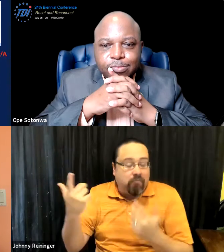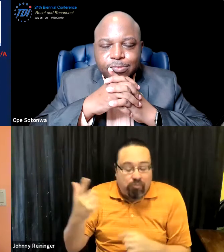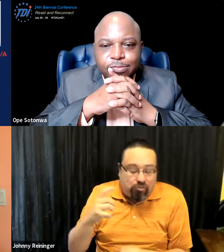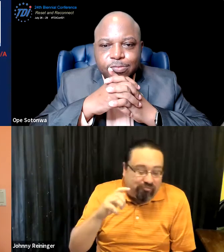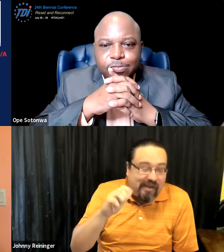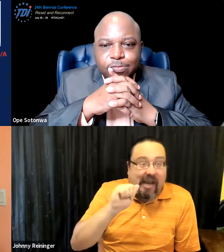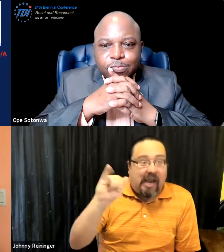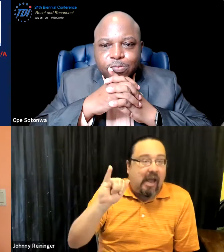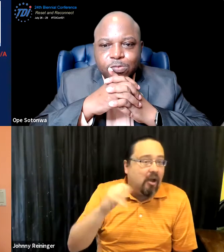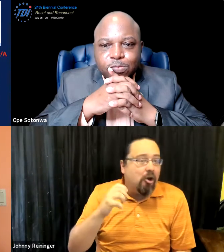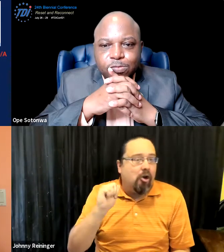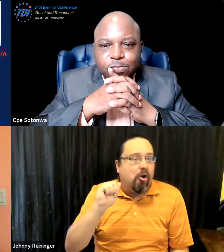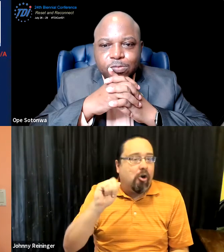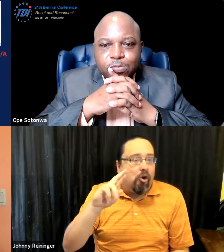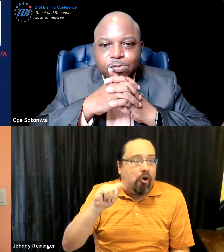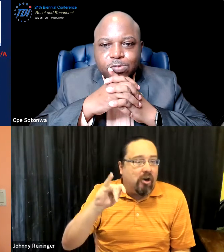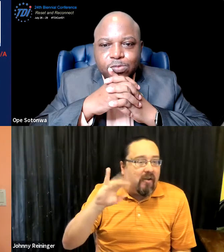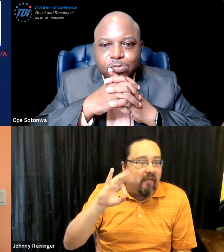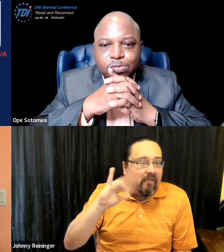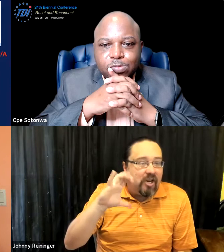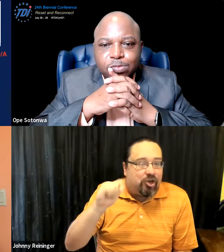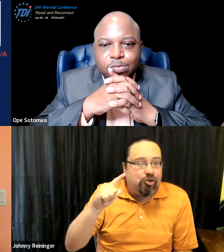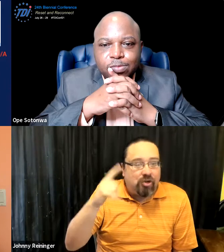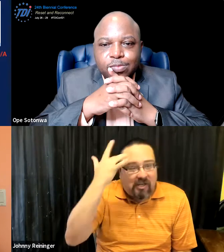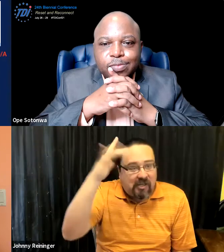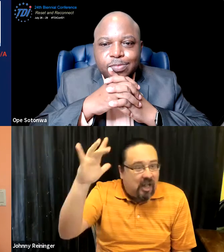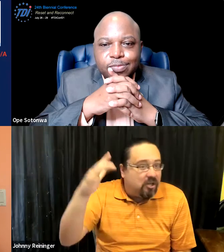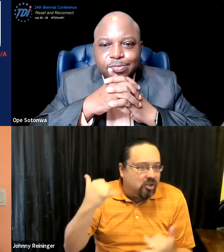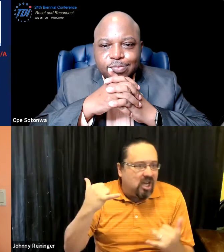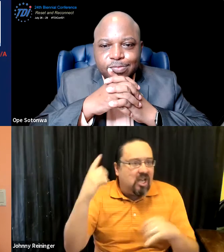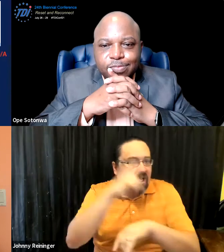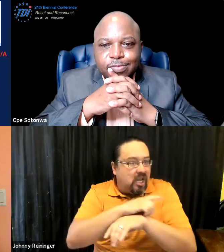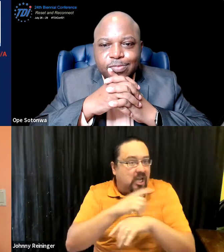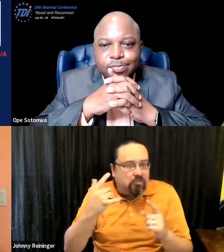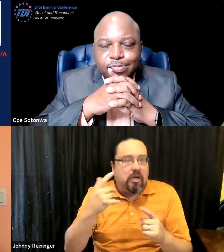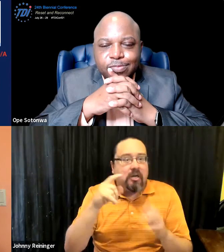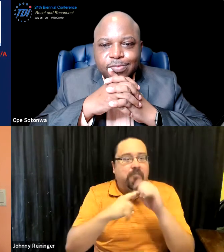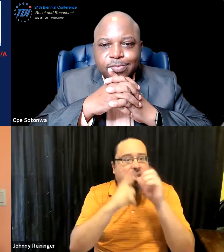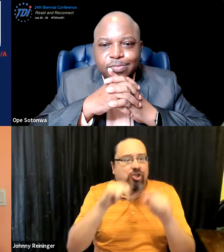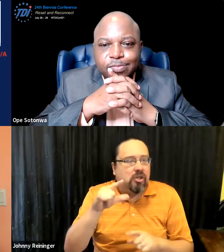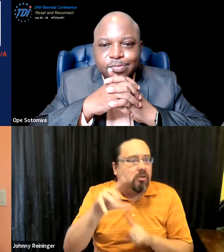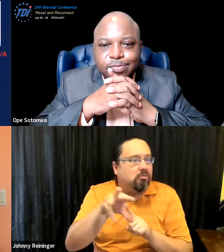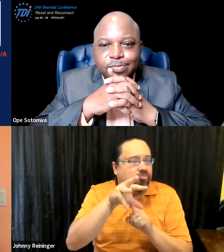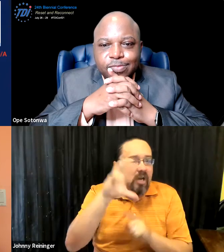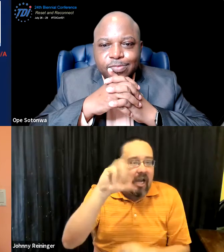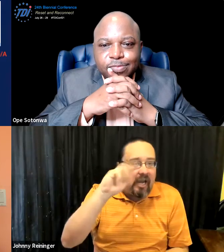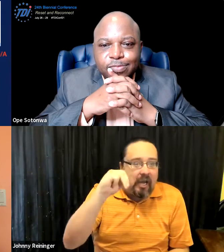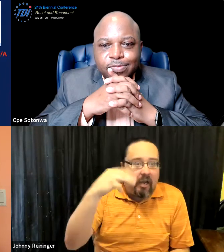only that, I mean, there's a good example, artificial intelligence. AI